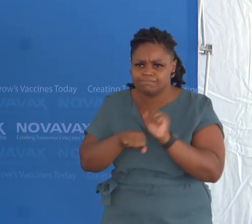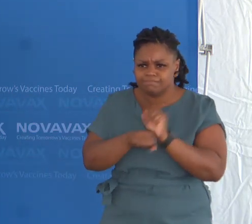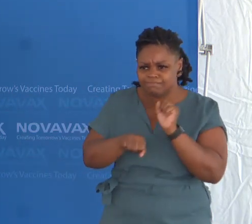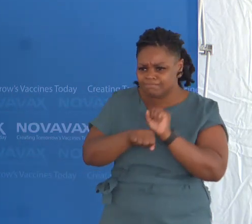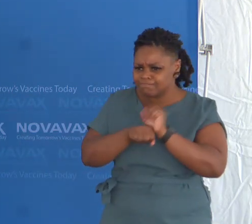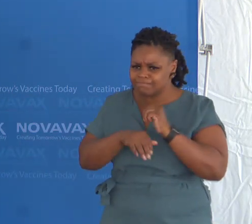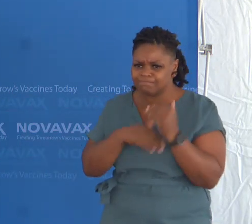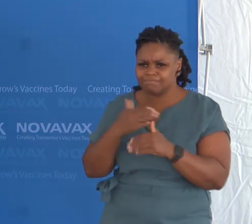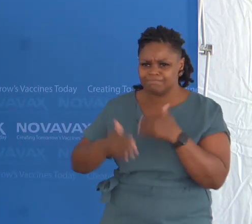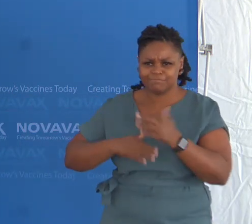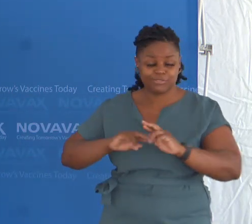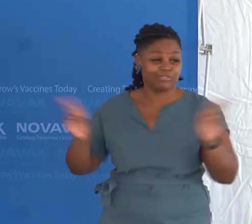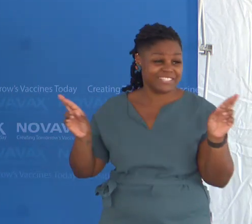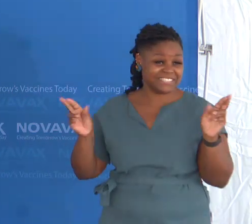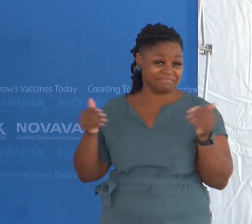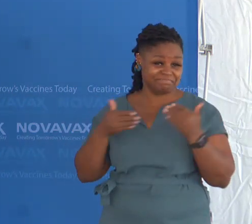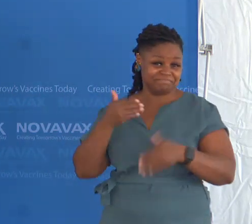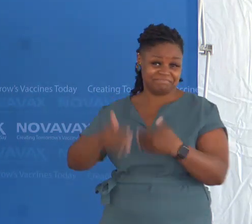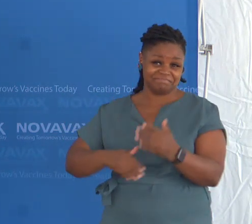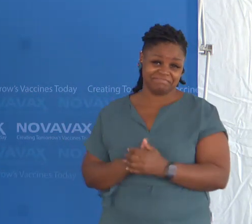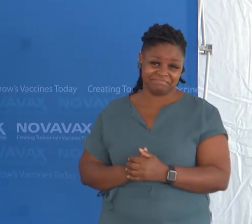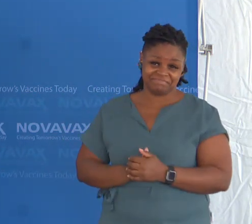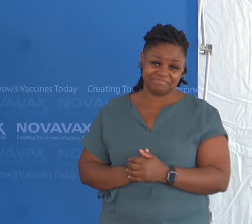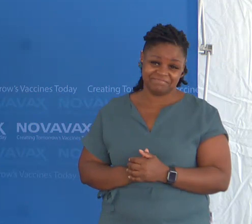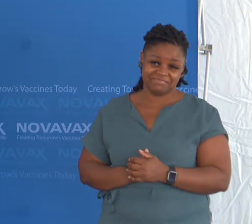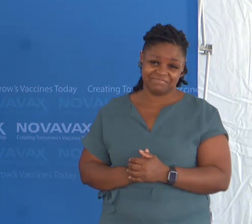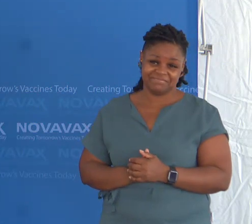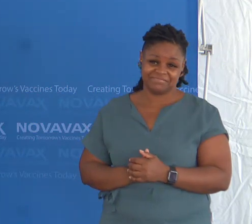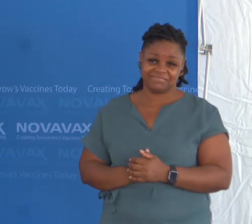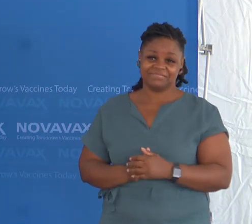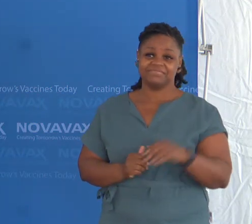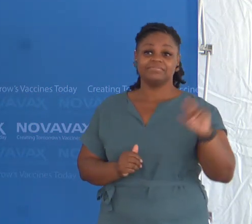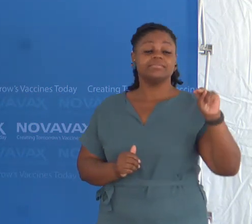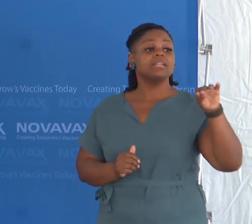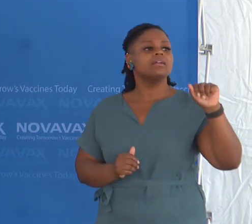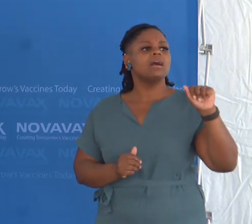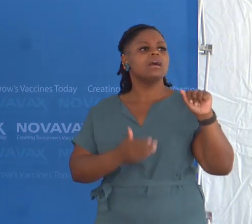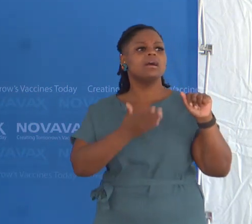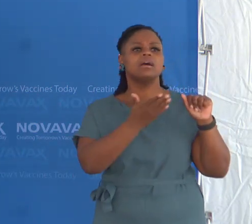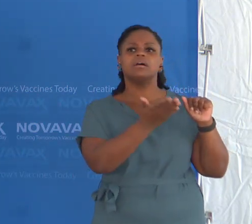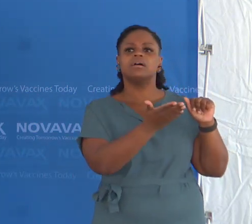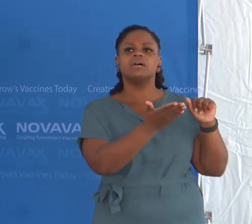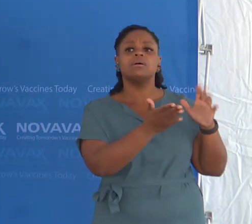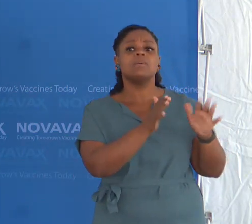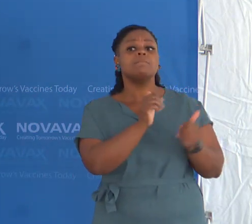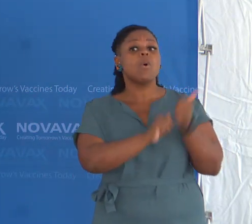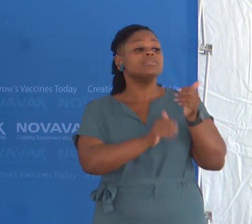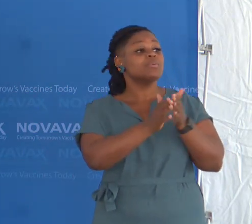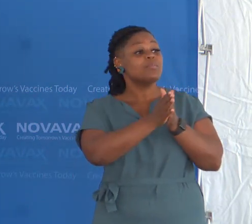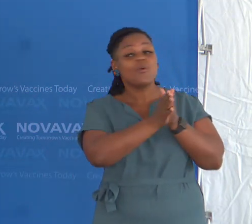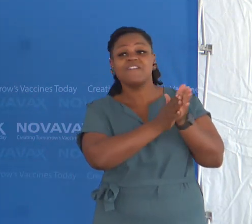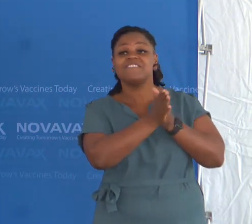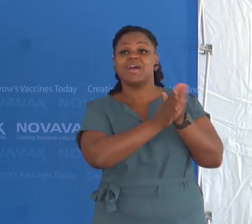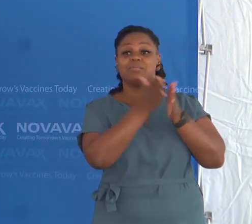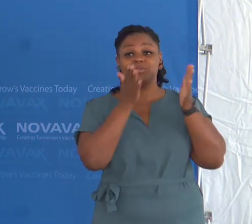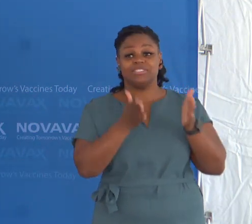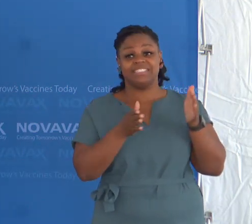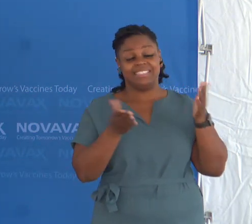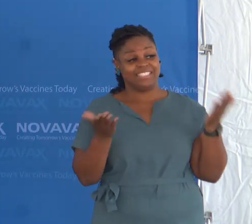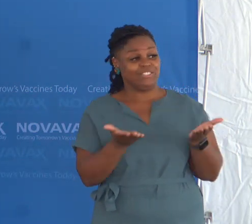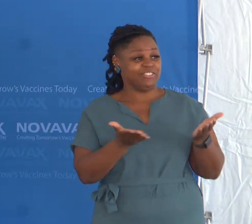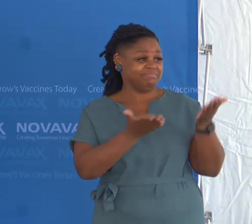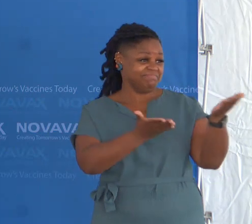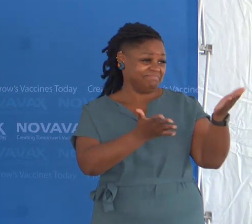go. And Nita, I think you're one of the most motivated people we know, and Nita's done all the work that you saw in her